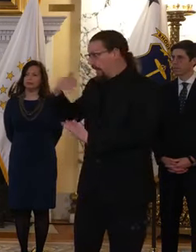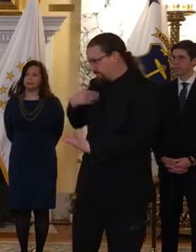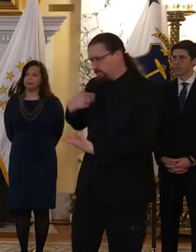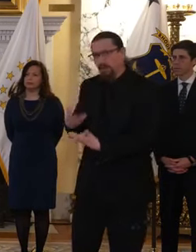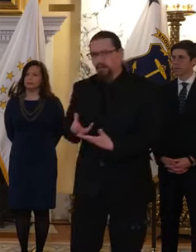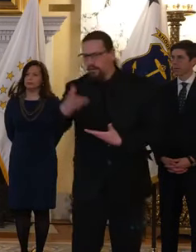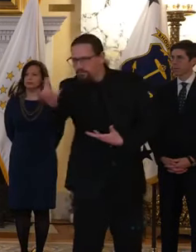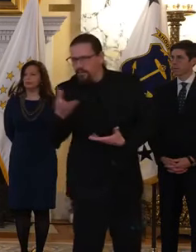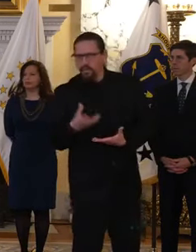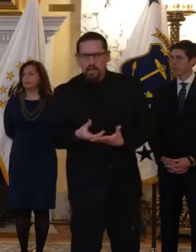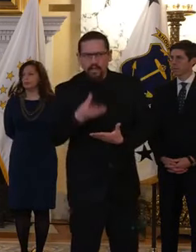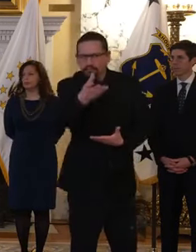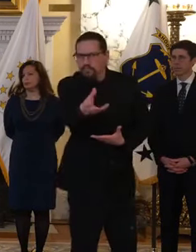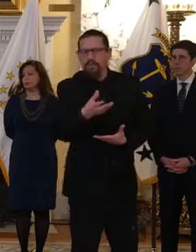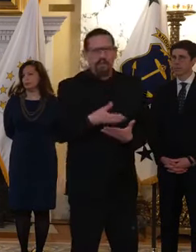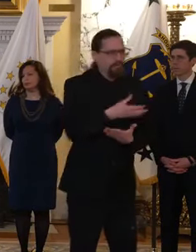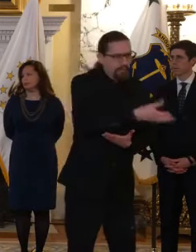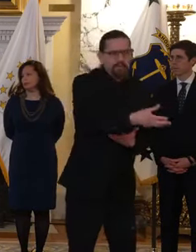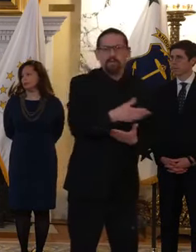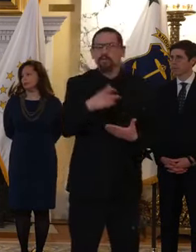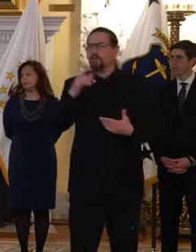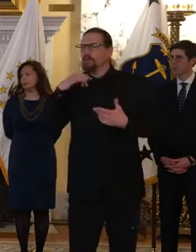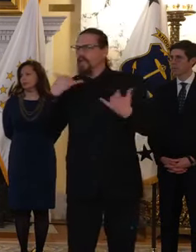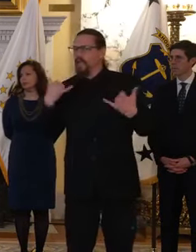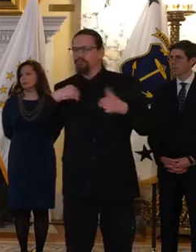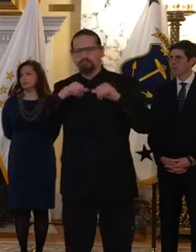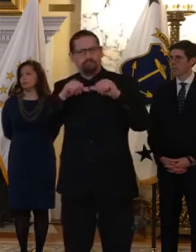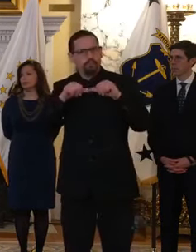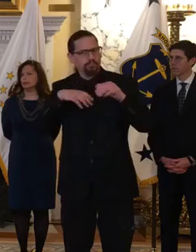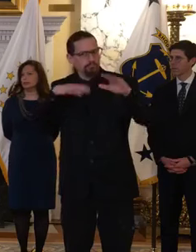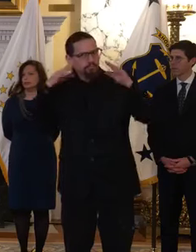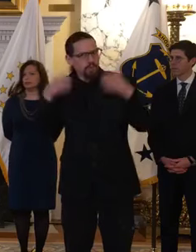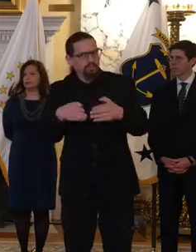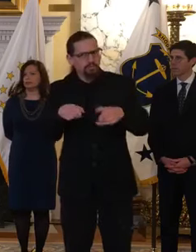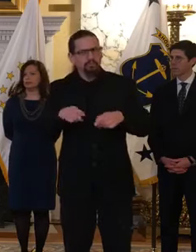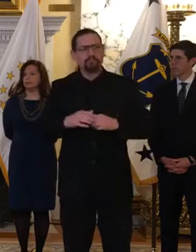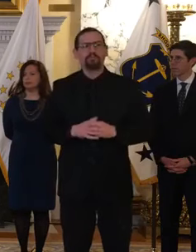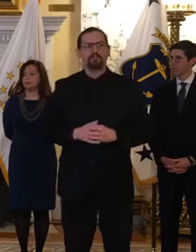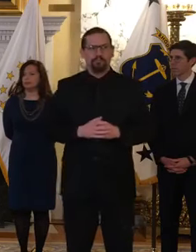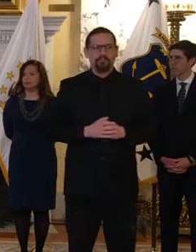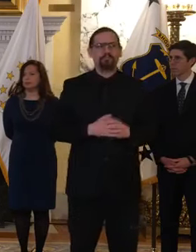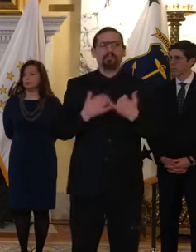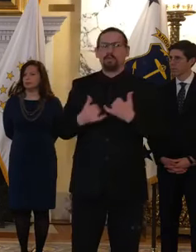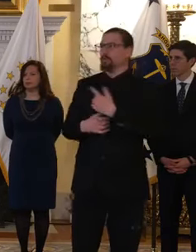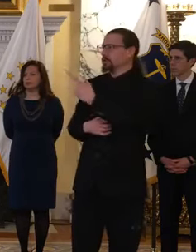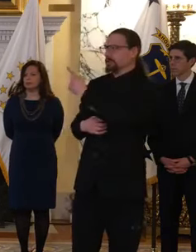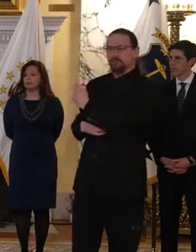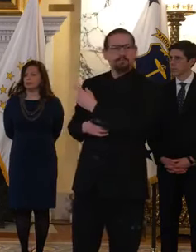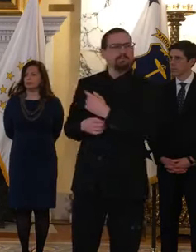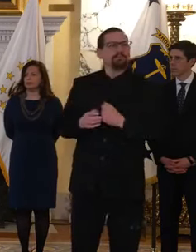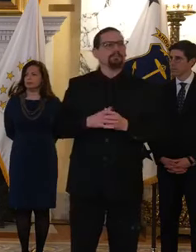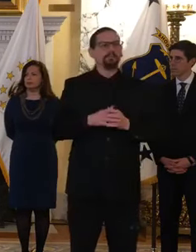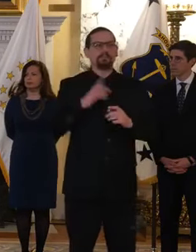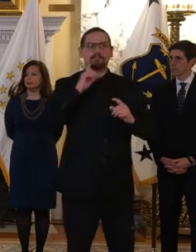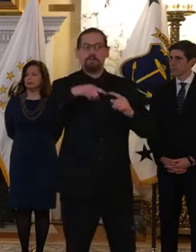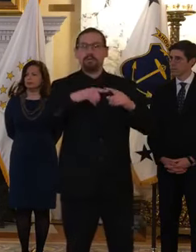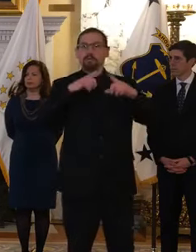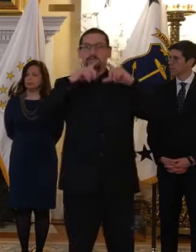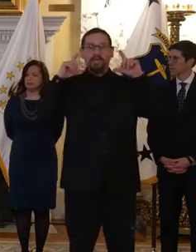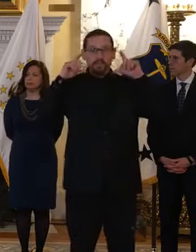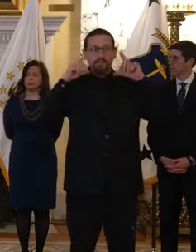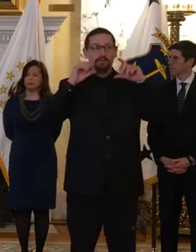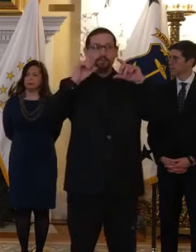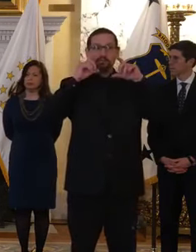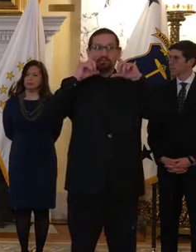are focused on. Just to follow up, does it increase their risk to use a mask twice? It doesn't increase